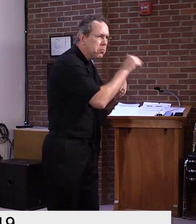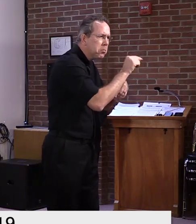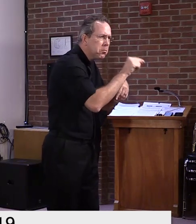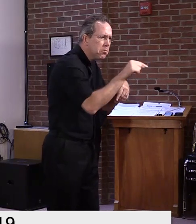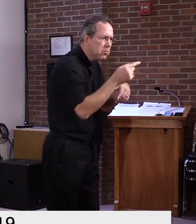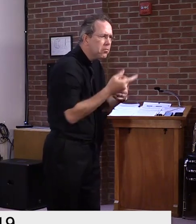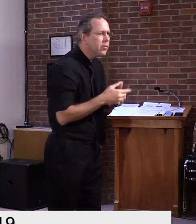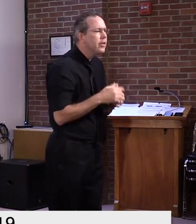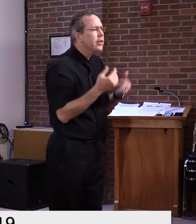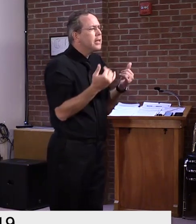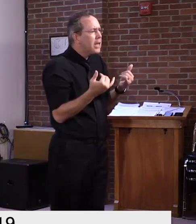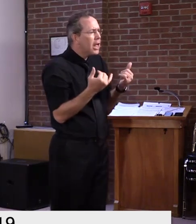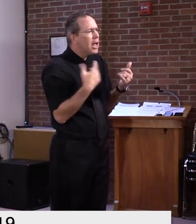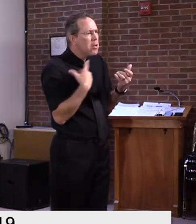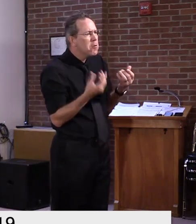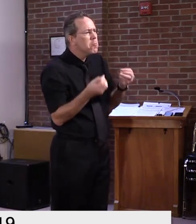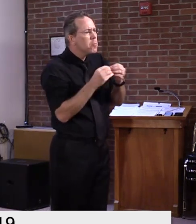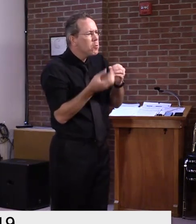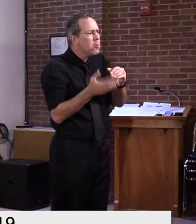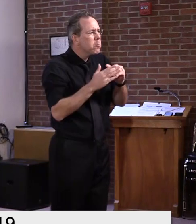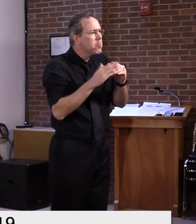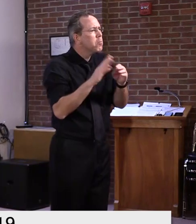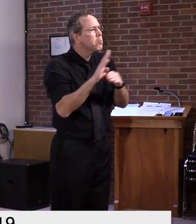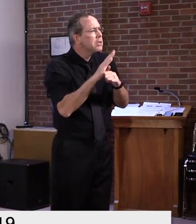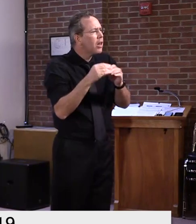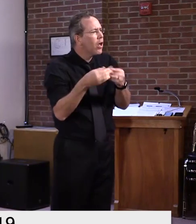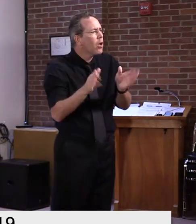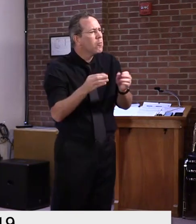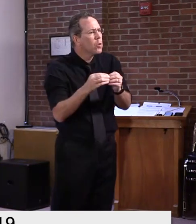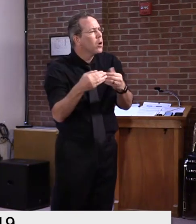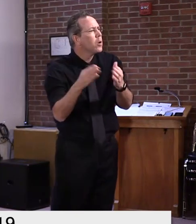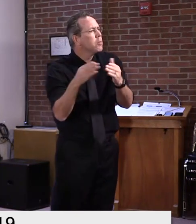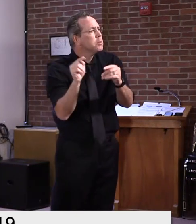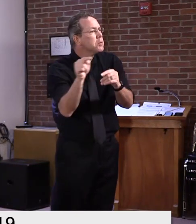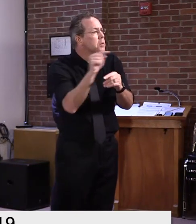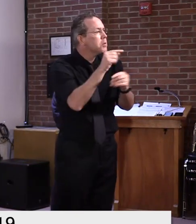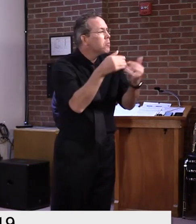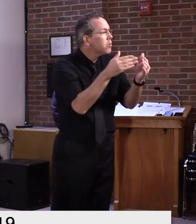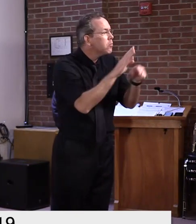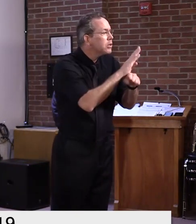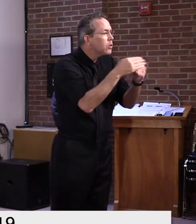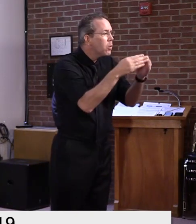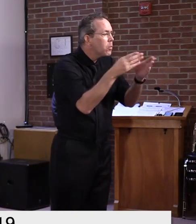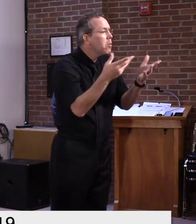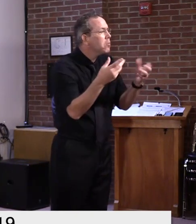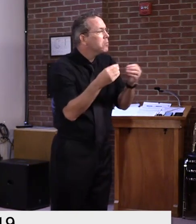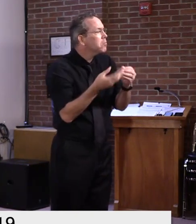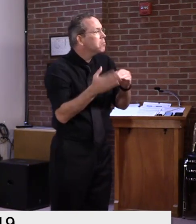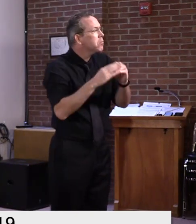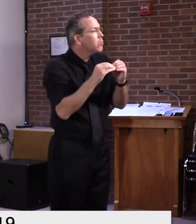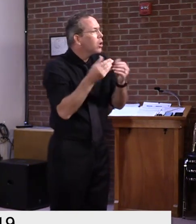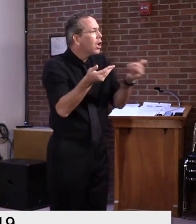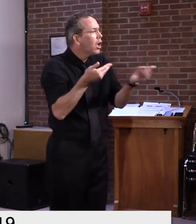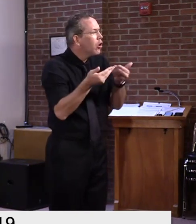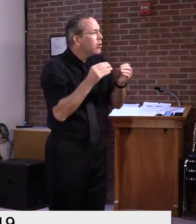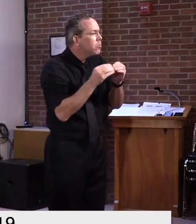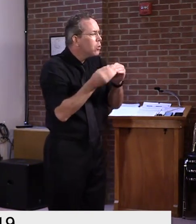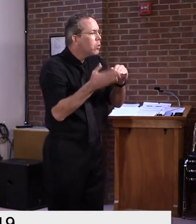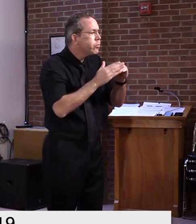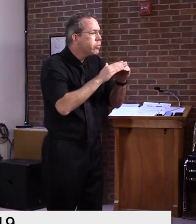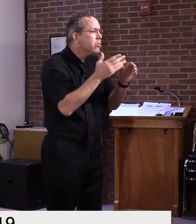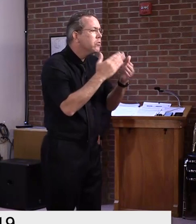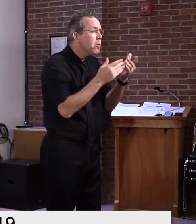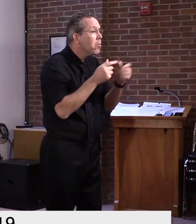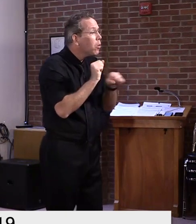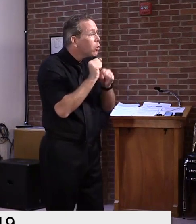lessen, as businesses are able to resume normal operations, even at reduced capacity, we are seeing